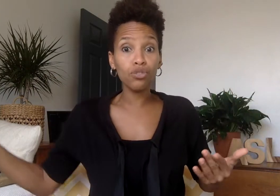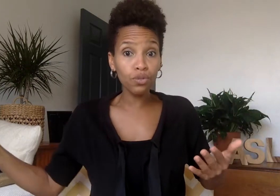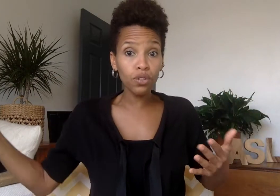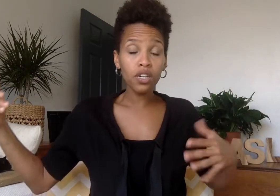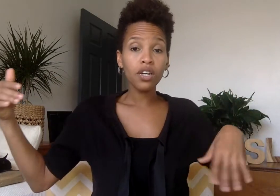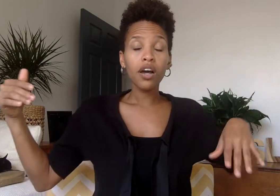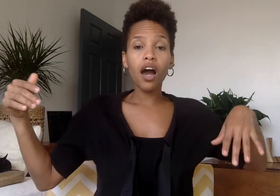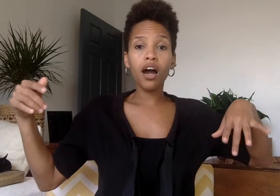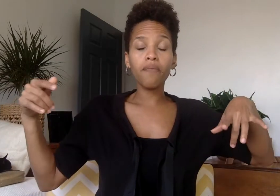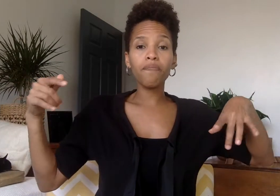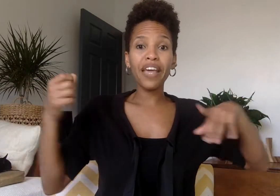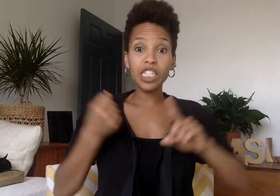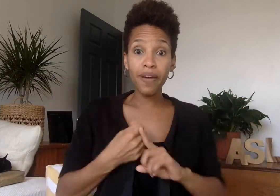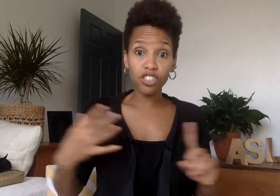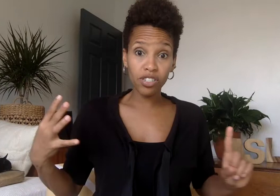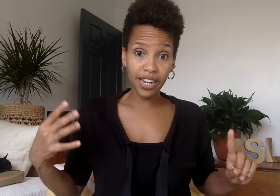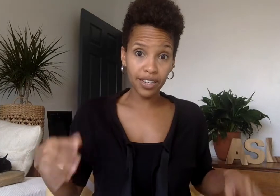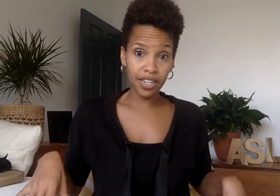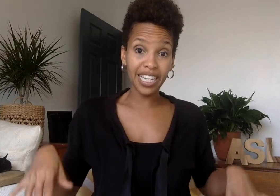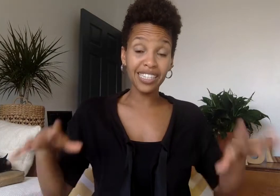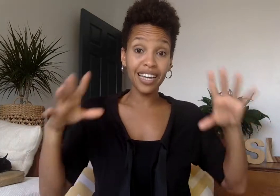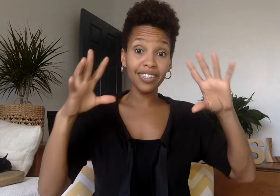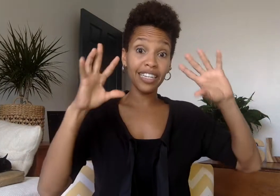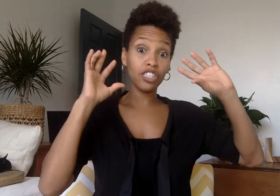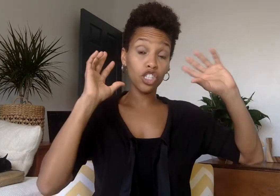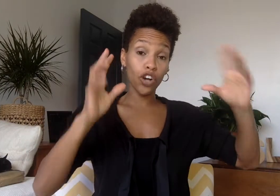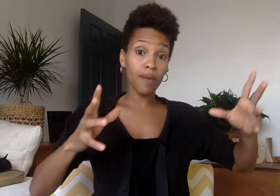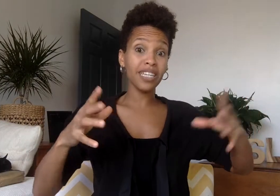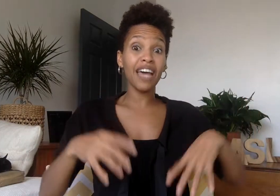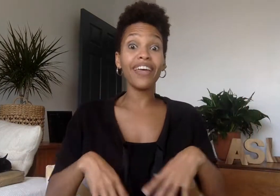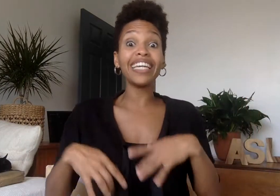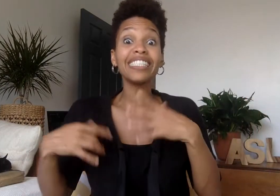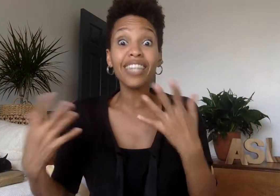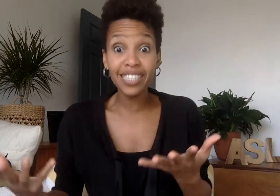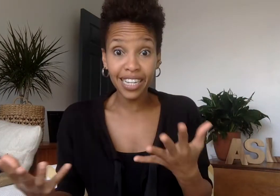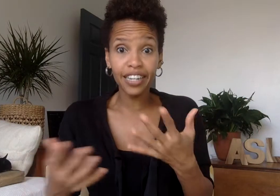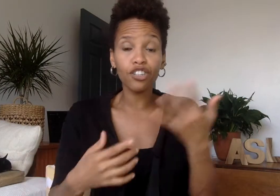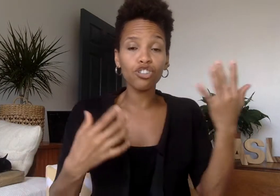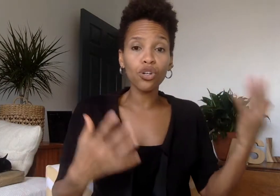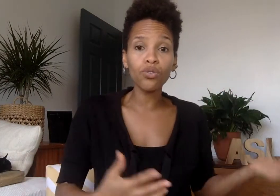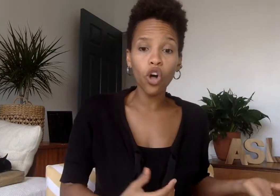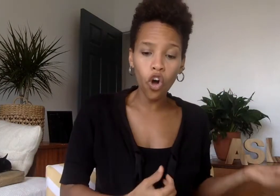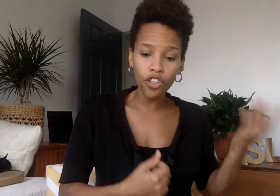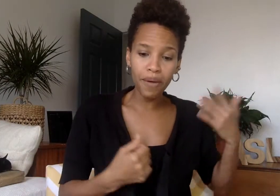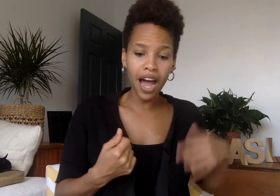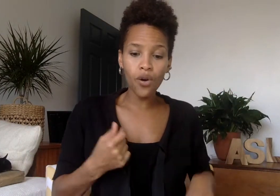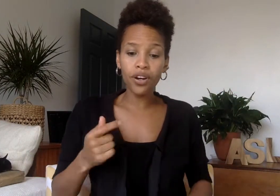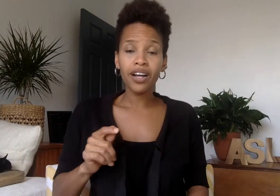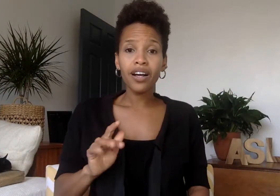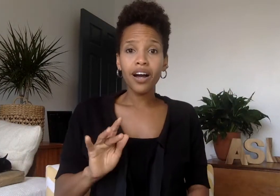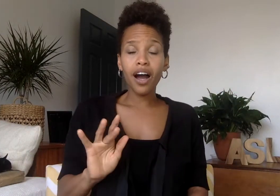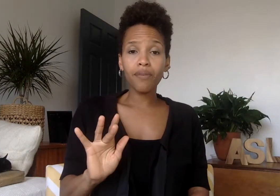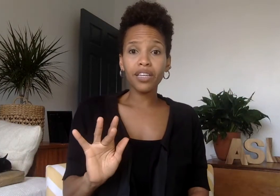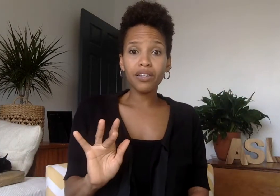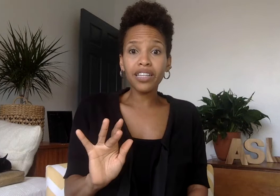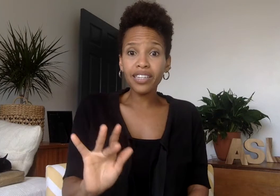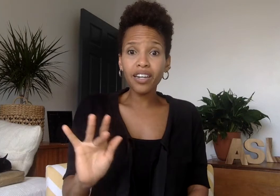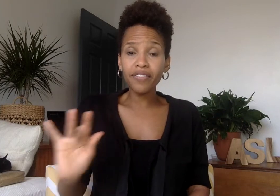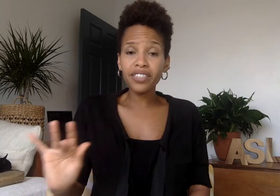do expansion technique. He says it, he describes it, and then he does it, and he shows all the power. He clicks on this and